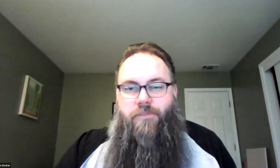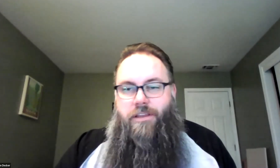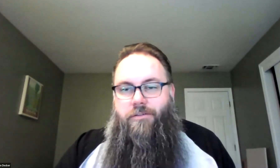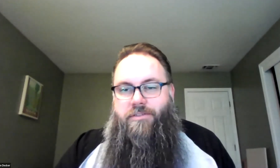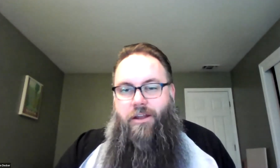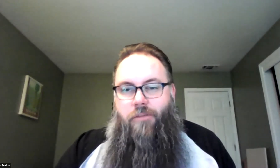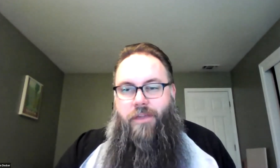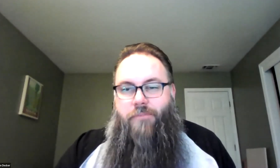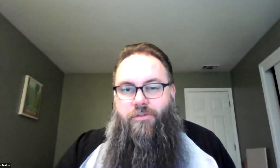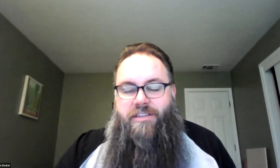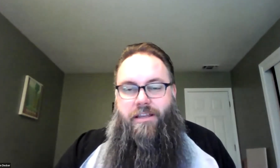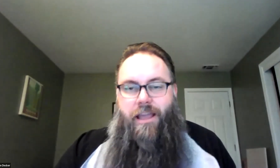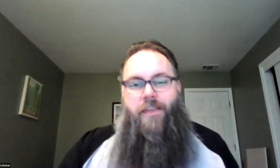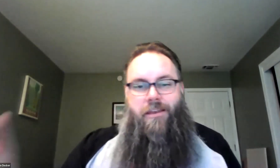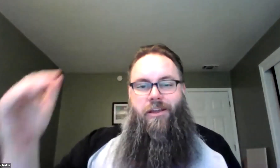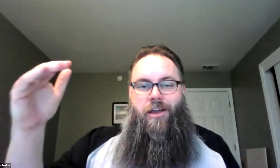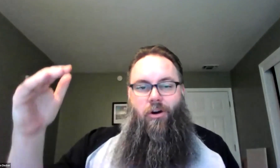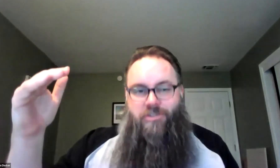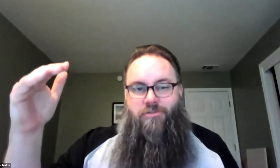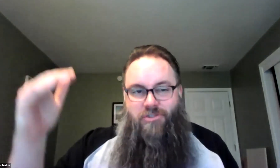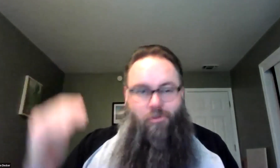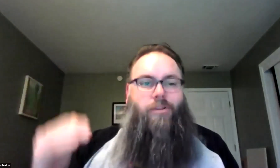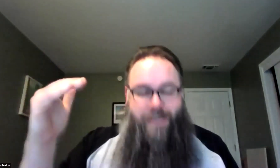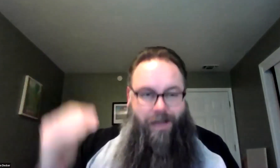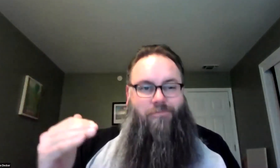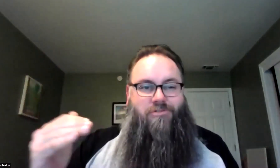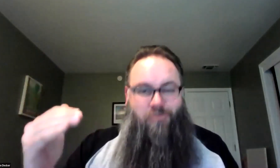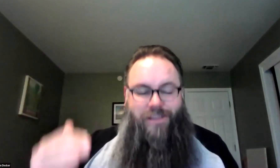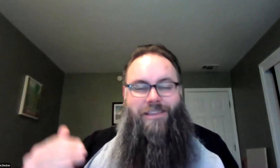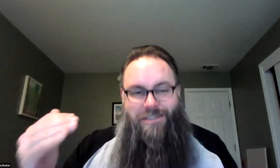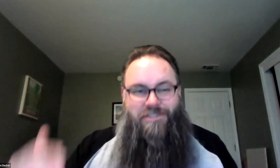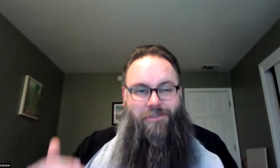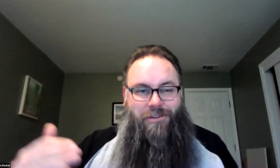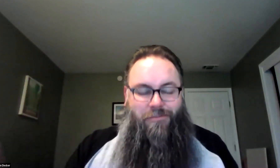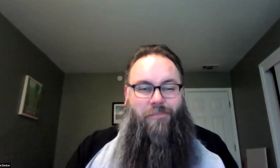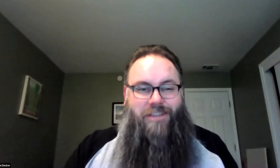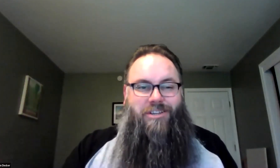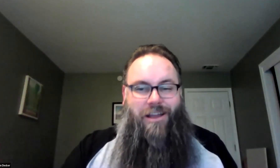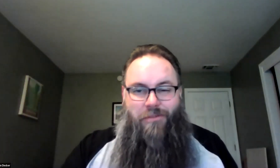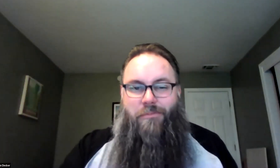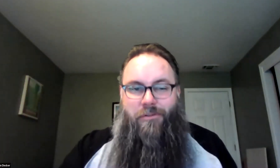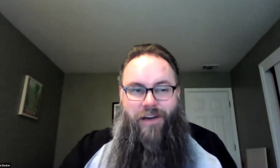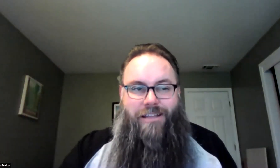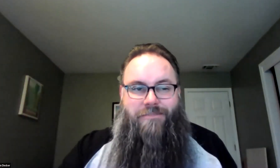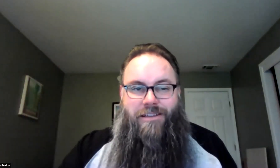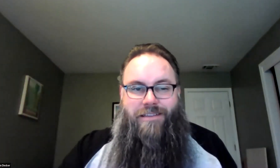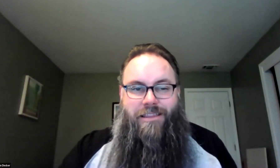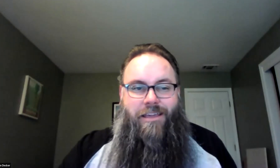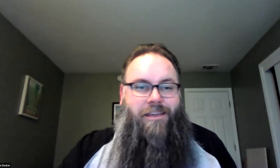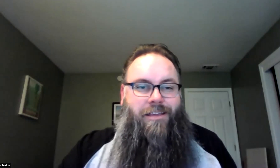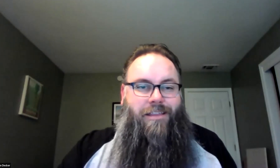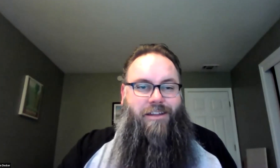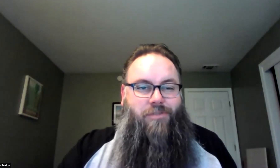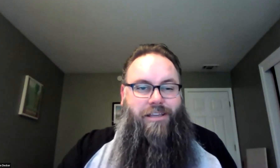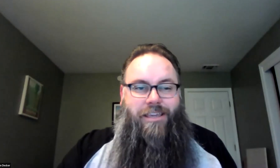the YouTube videos that are being posted, and then also scrolling down to read the additional information that Rima provides, because I